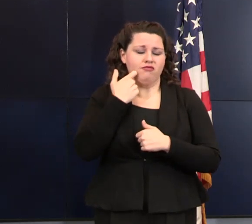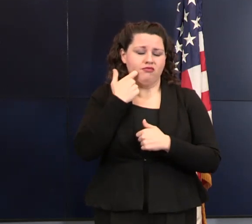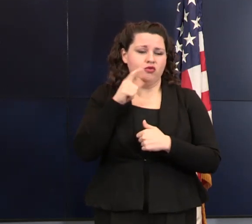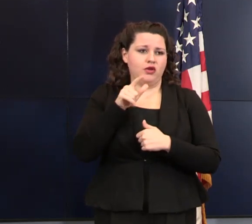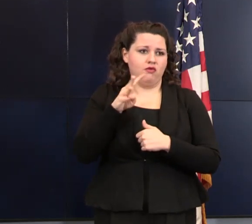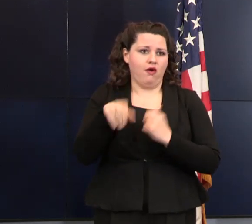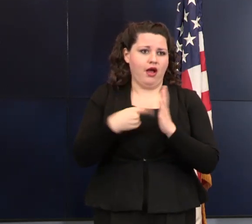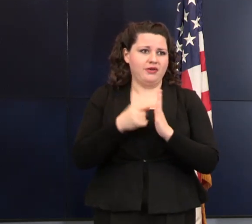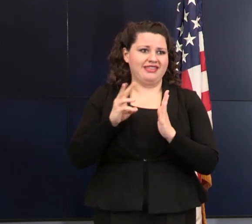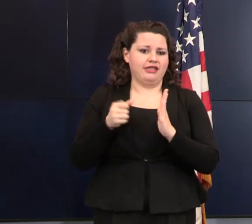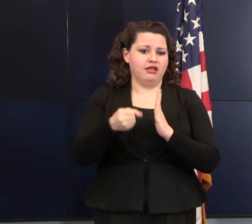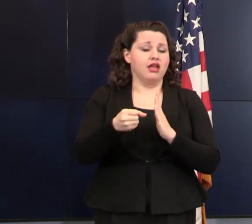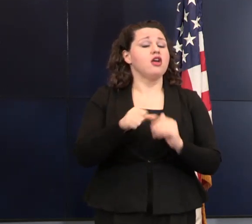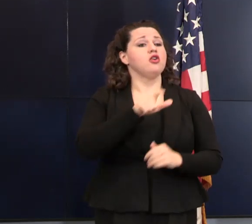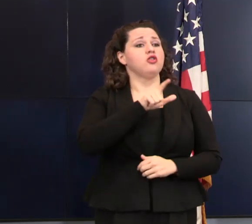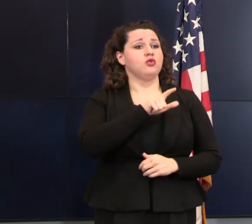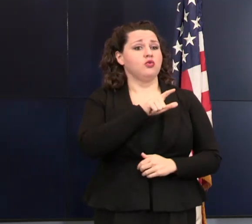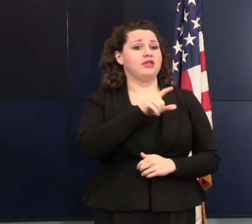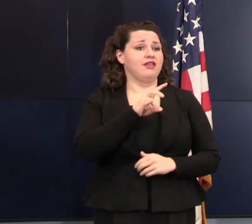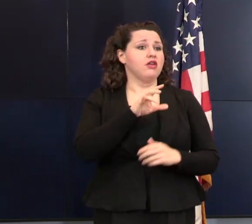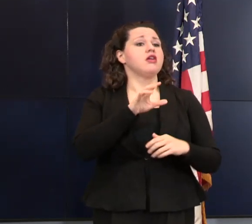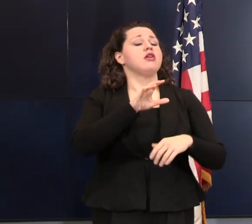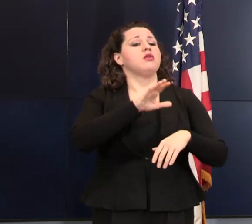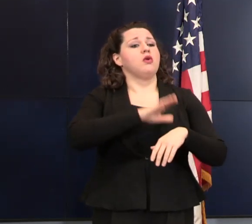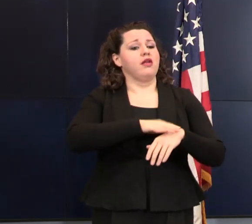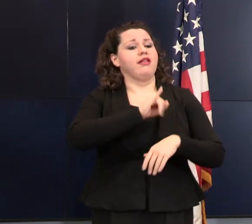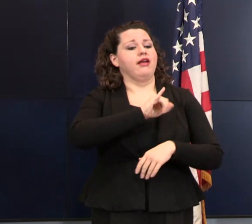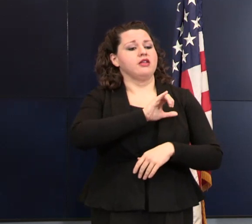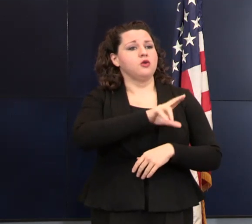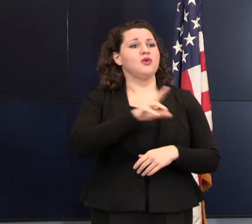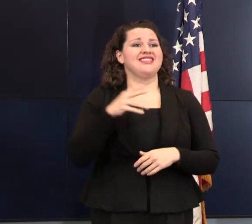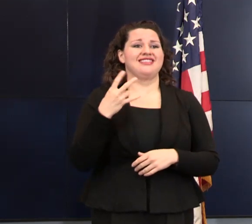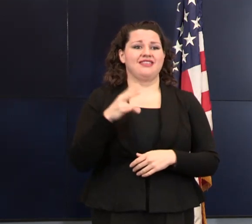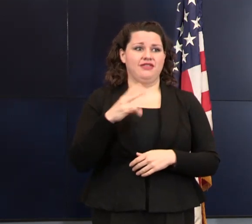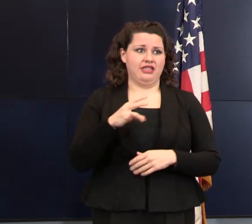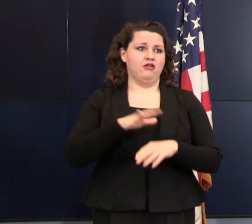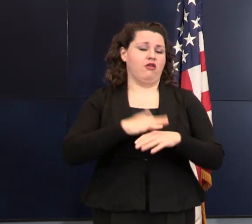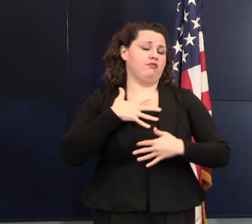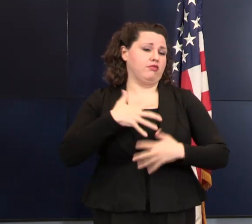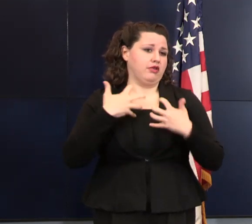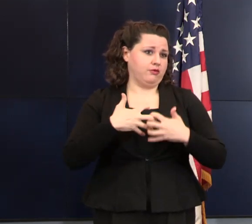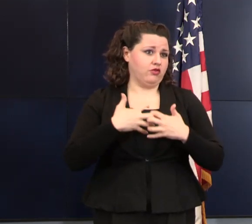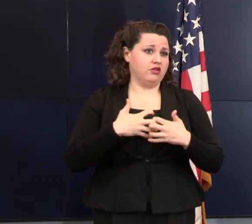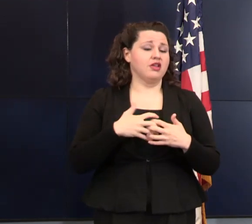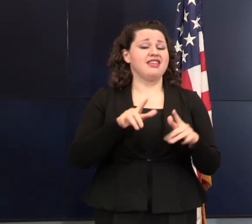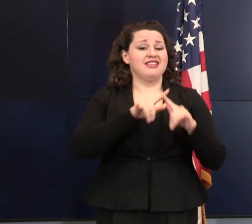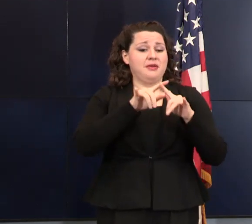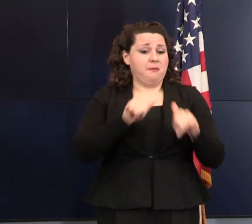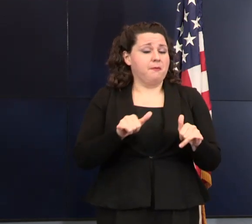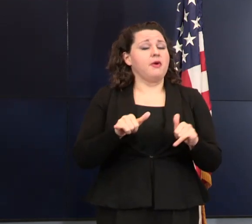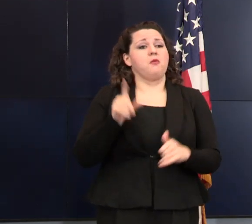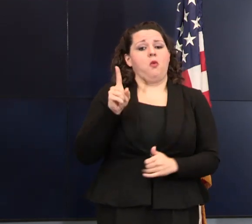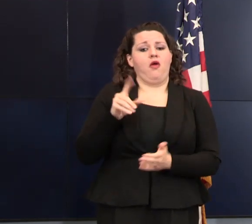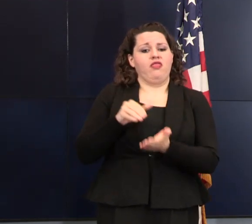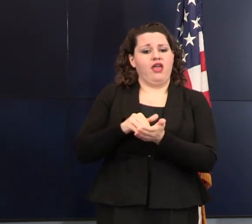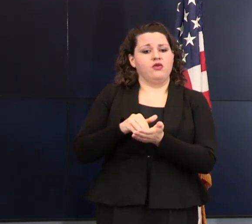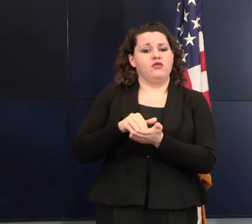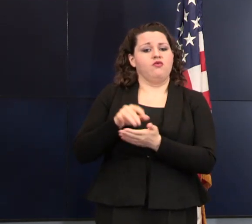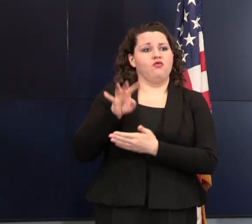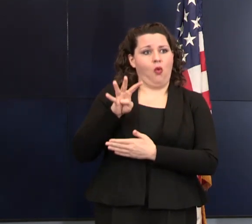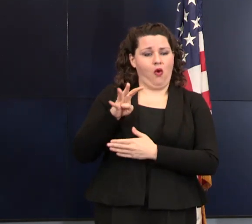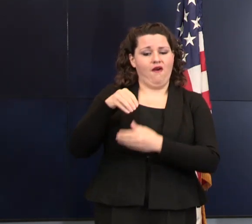an ICU, and 17 were on ventilators. During this same time frame, there were